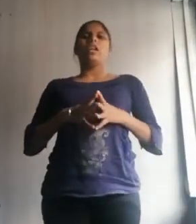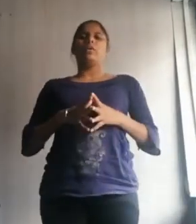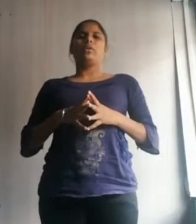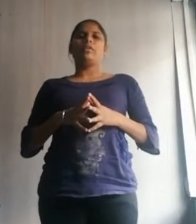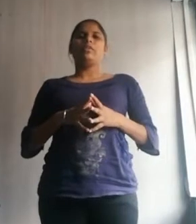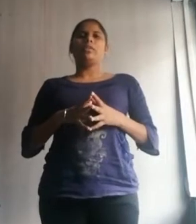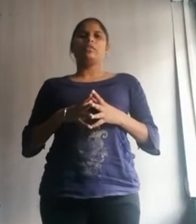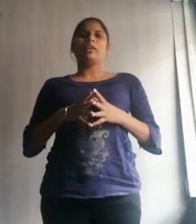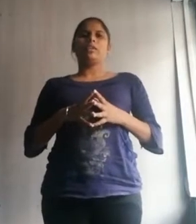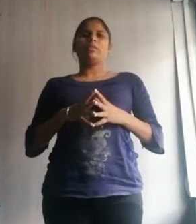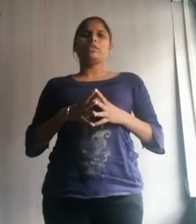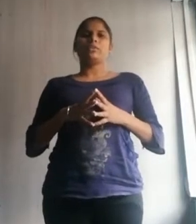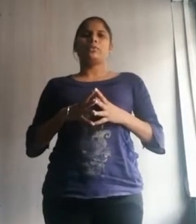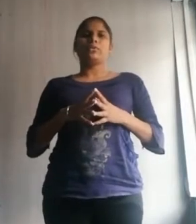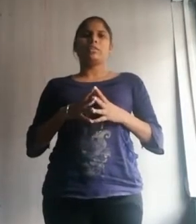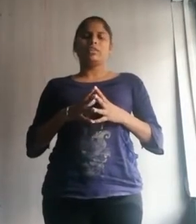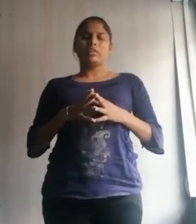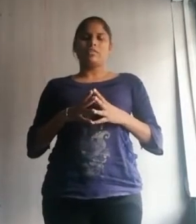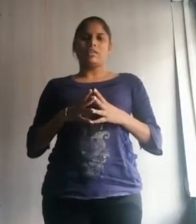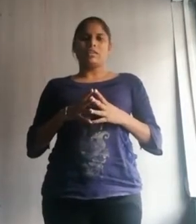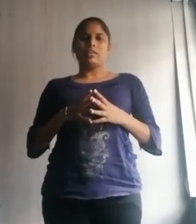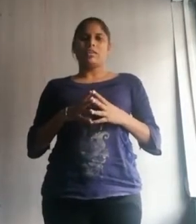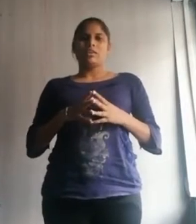Hello everyone, my name is Khushbu Nandanwar.